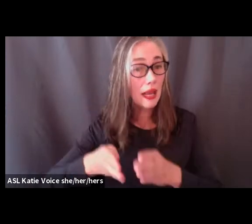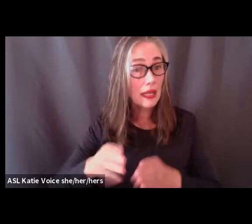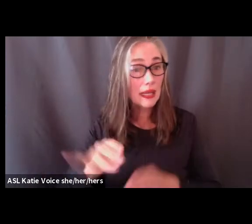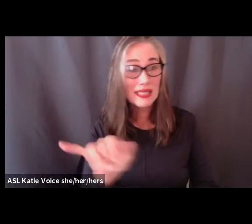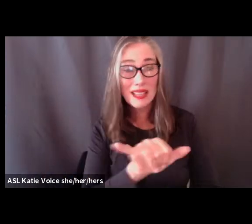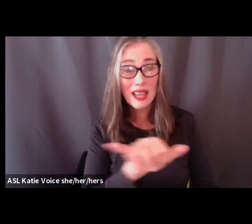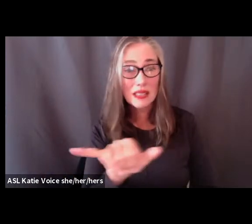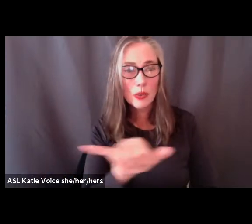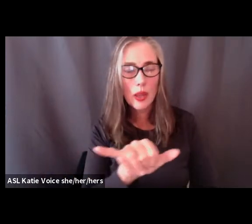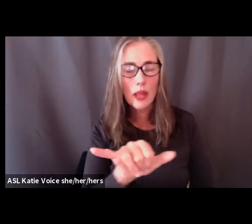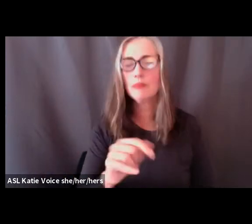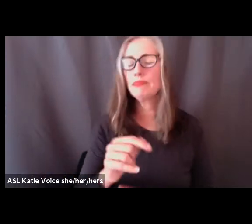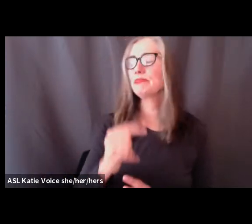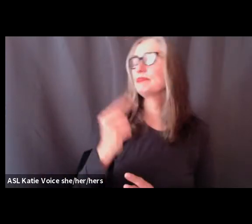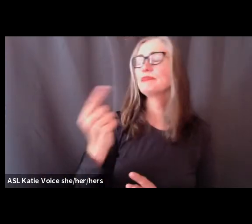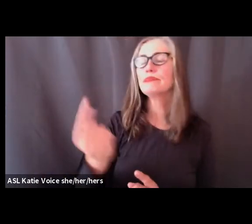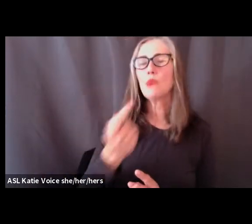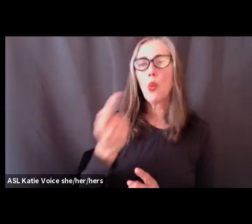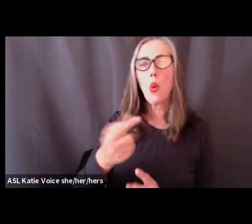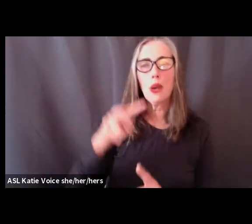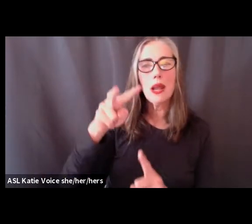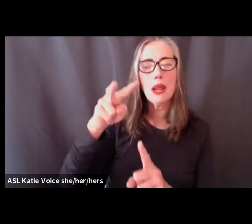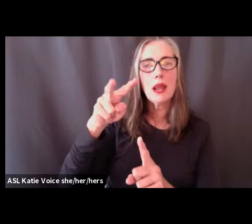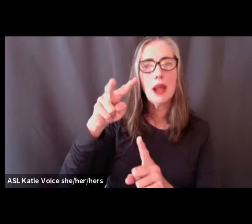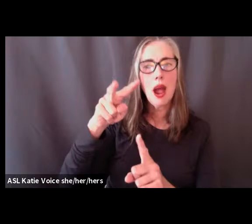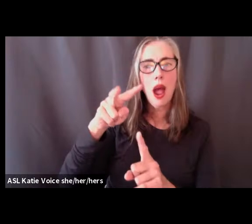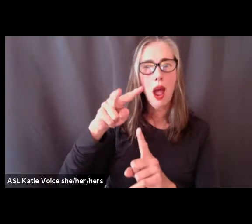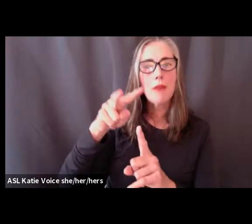This only applies to